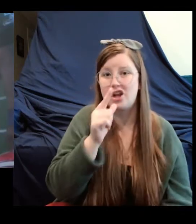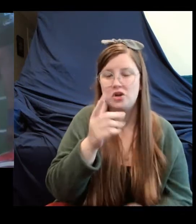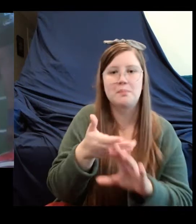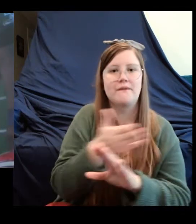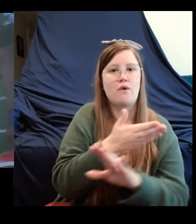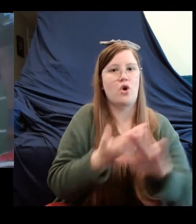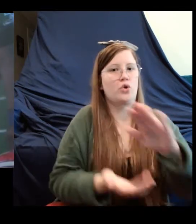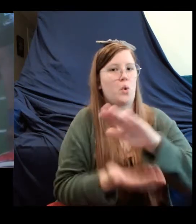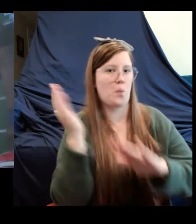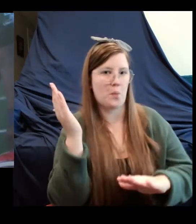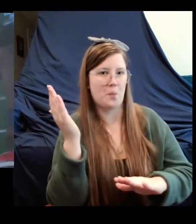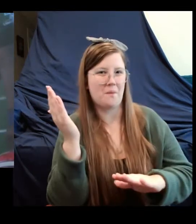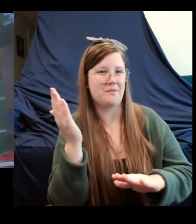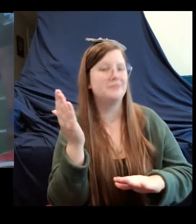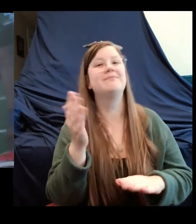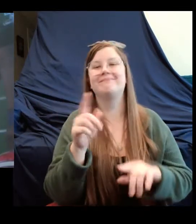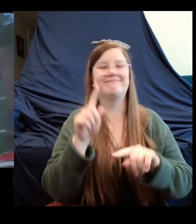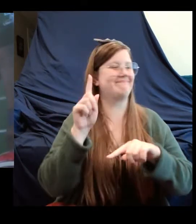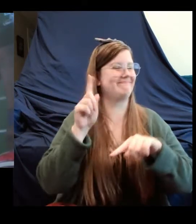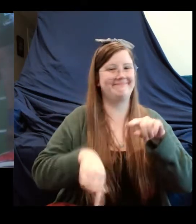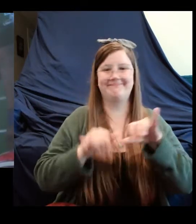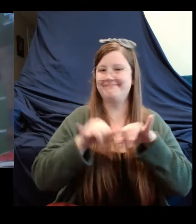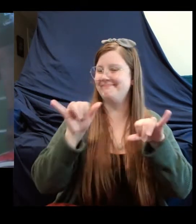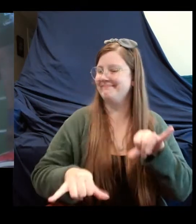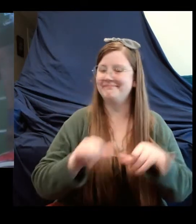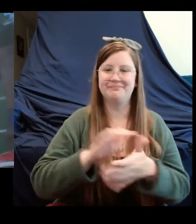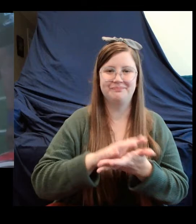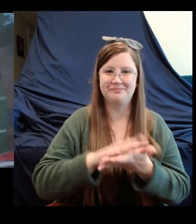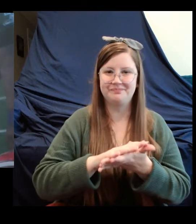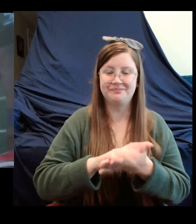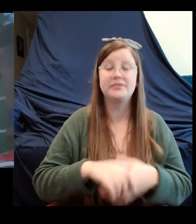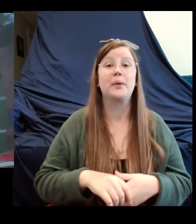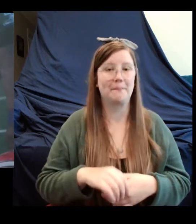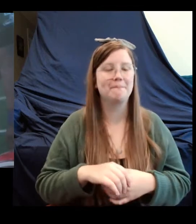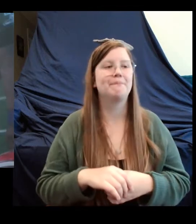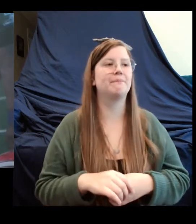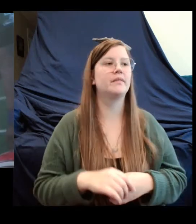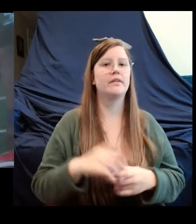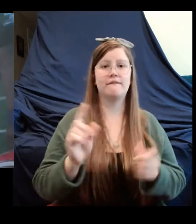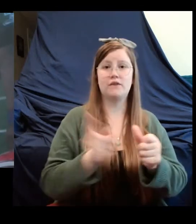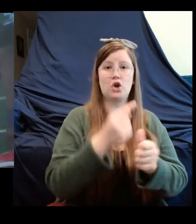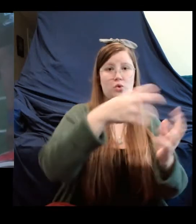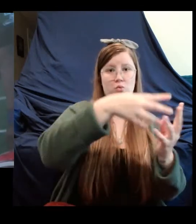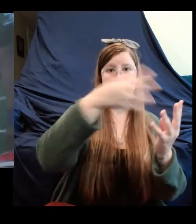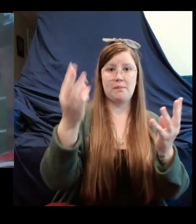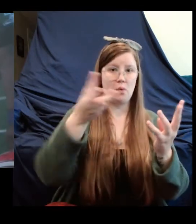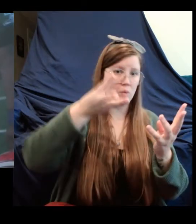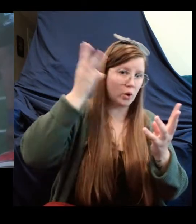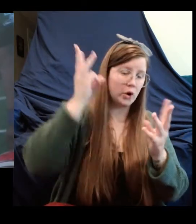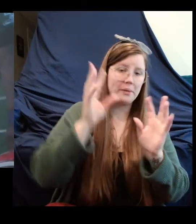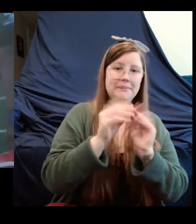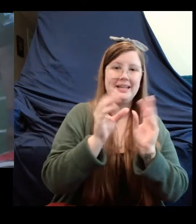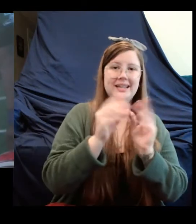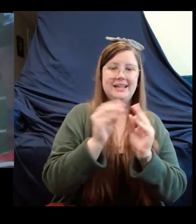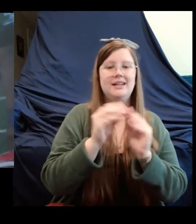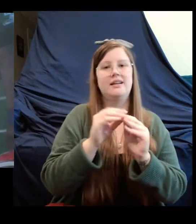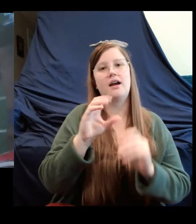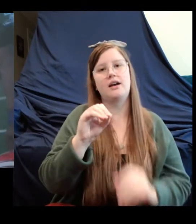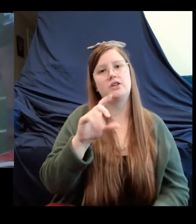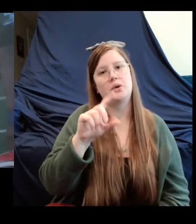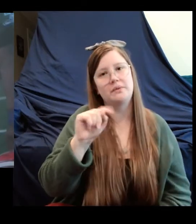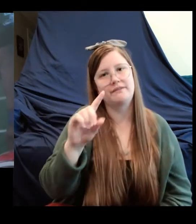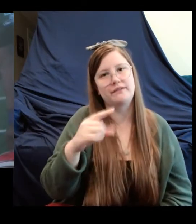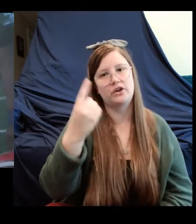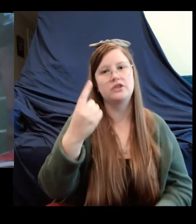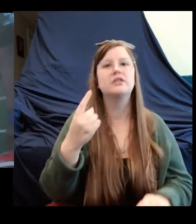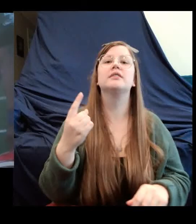some club information. Our first Rainbow Warriors meeting will be held October 1st from 2 to 3 in D205. Everyone is